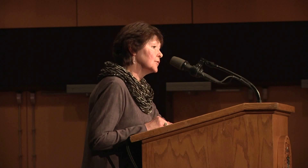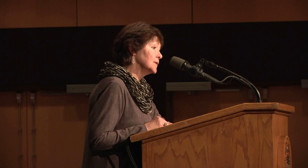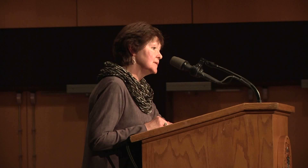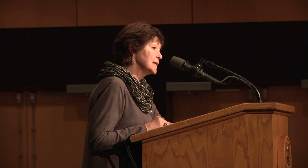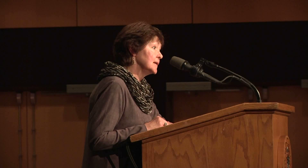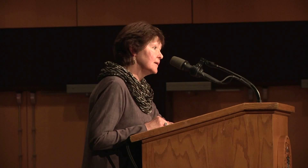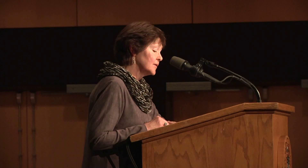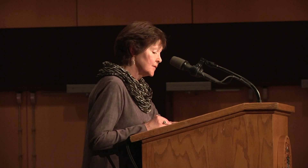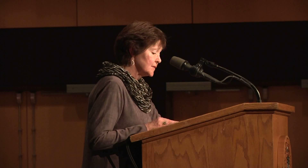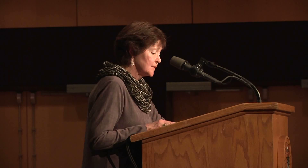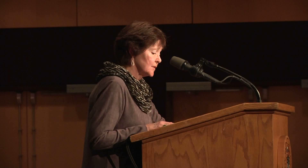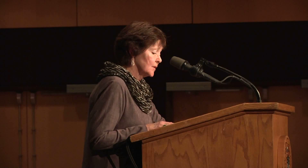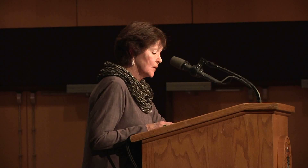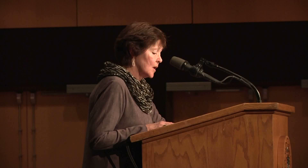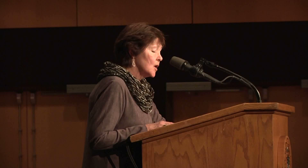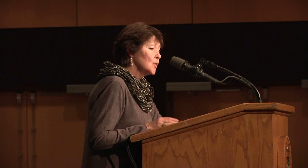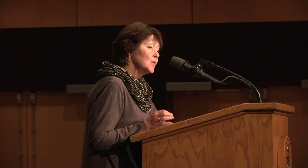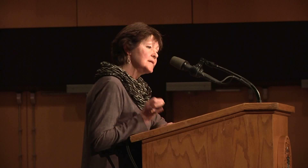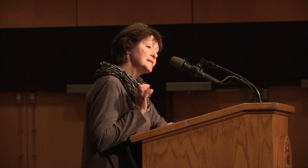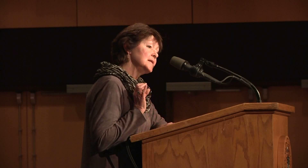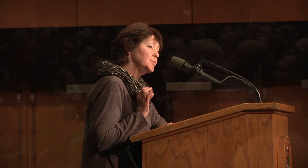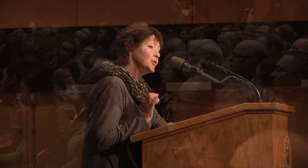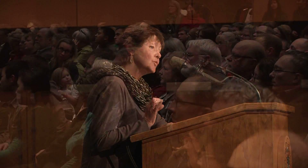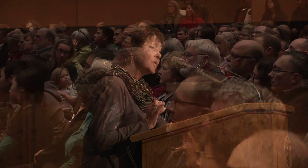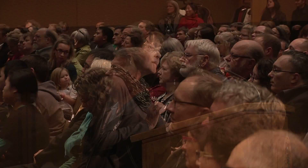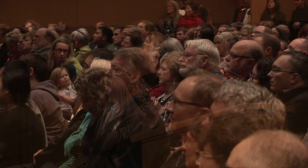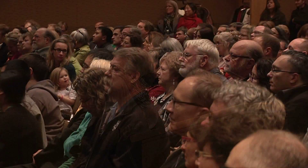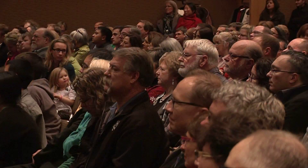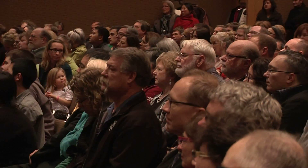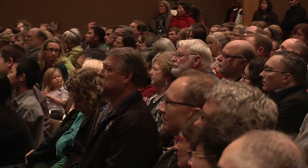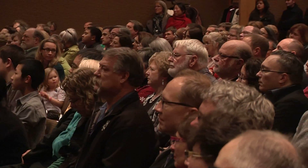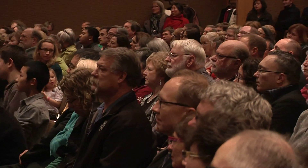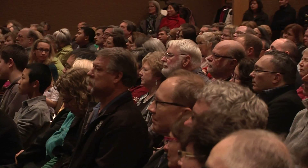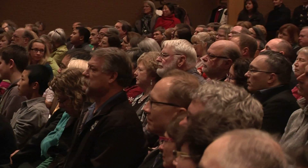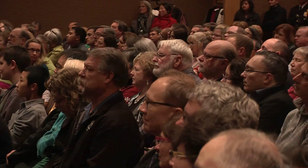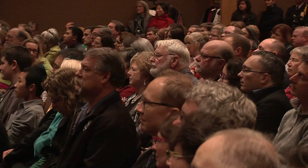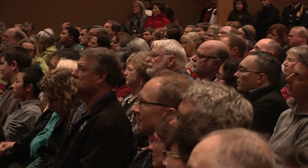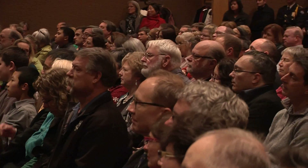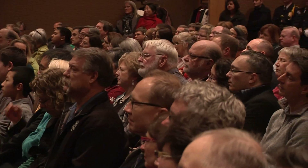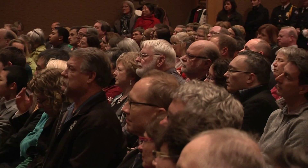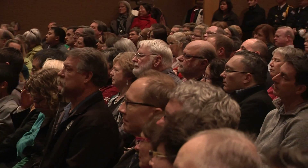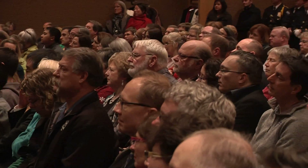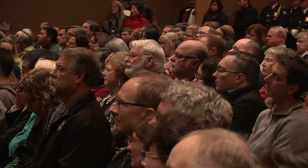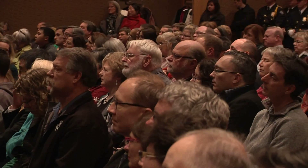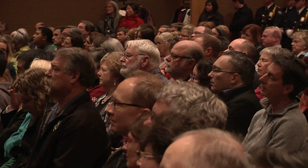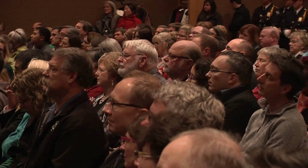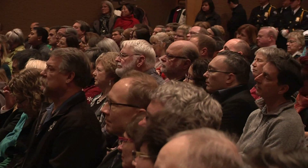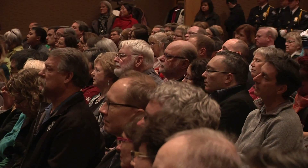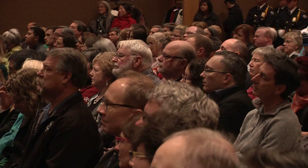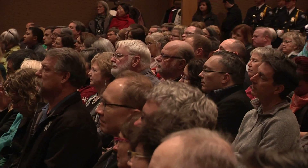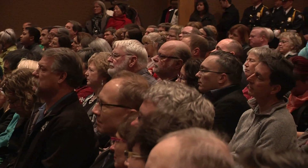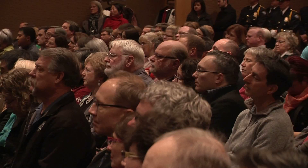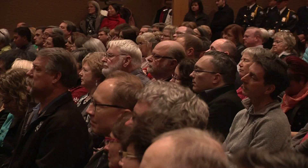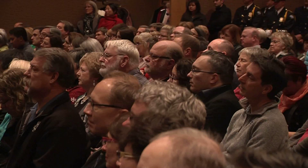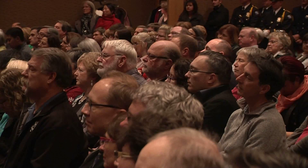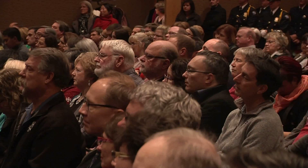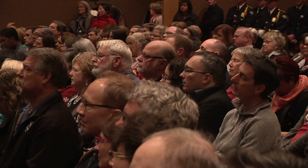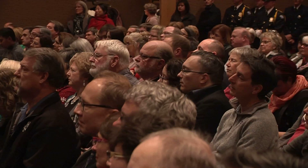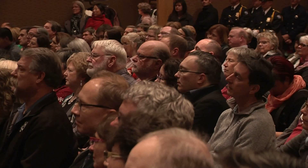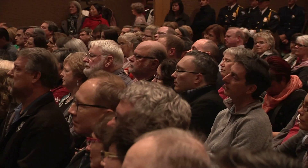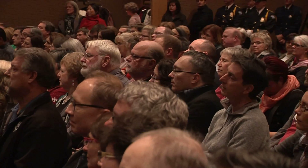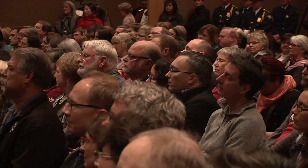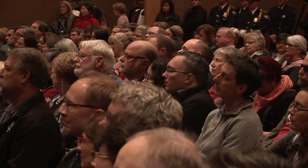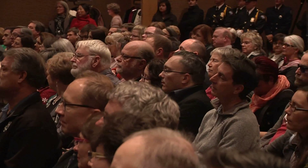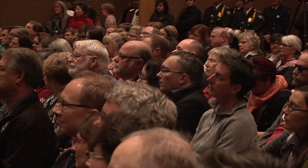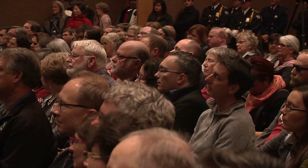the neighborhoods and hills. We see beauty in the roses in the garden, in a wildflower, in a